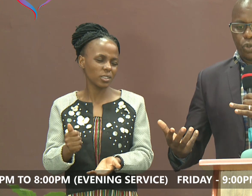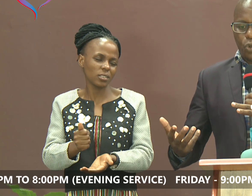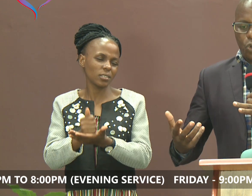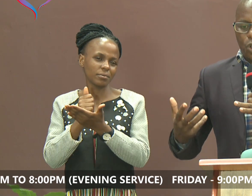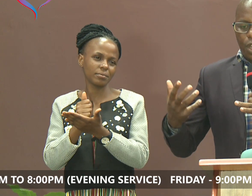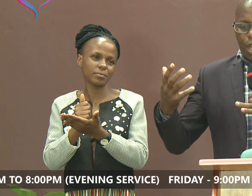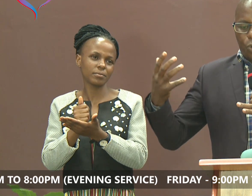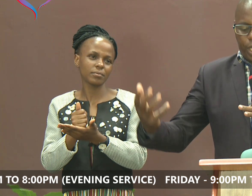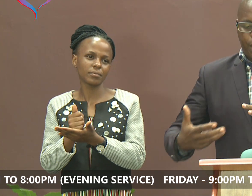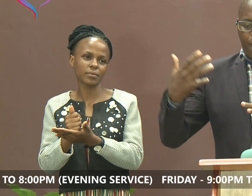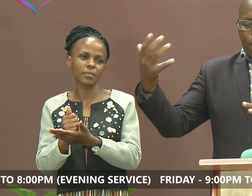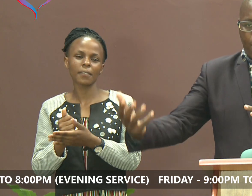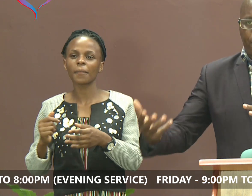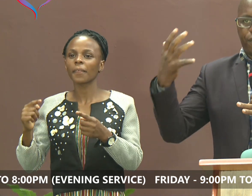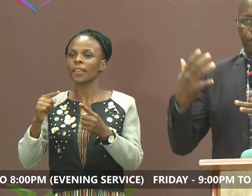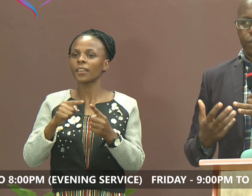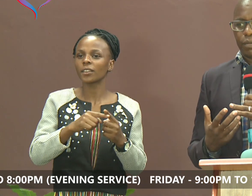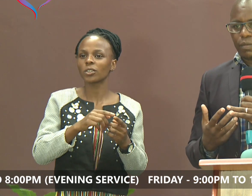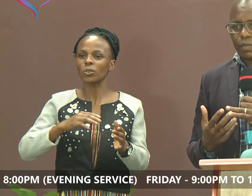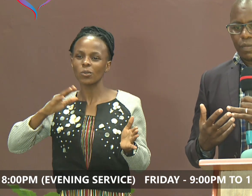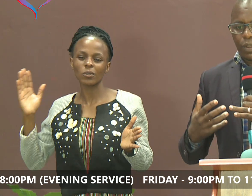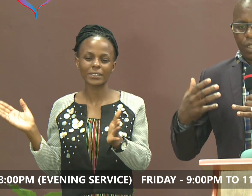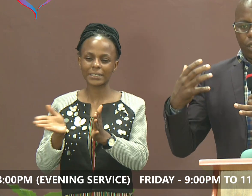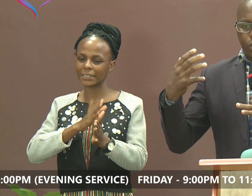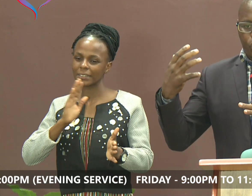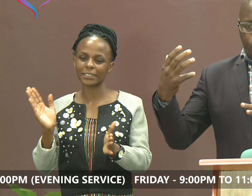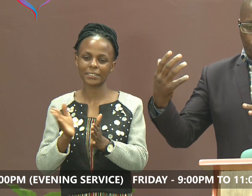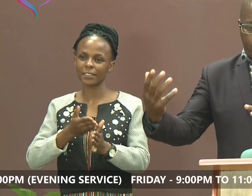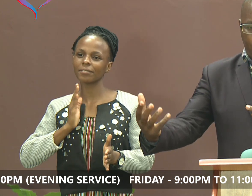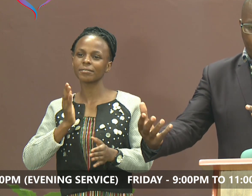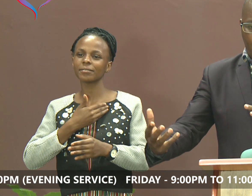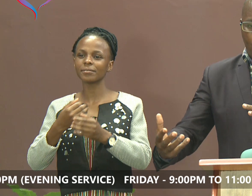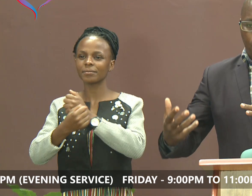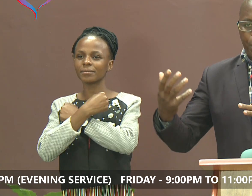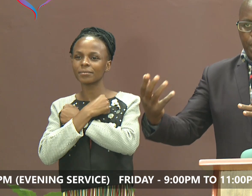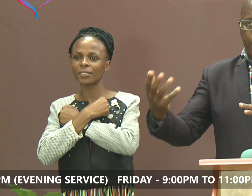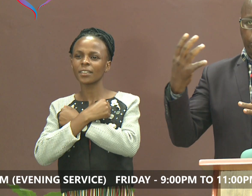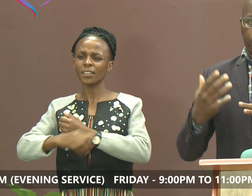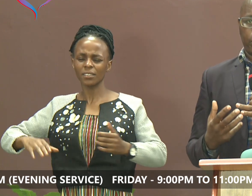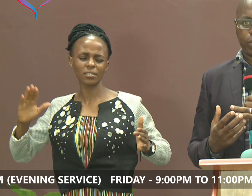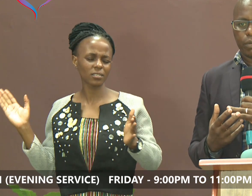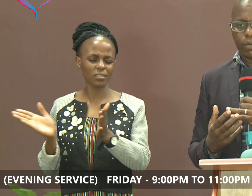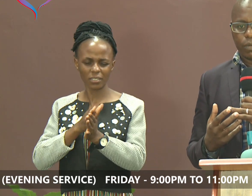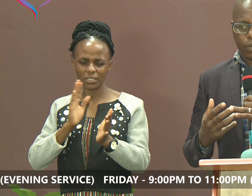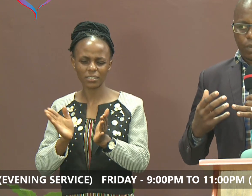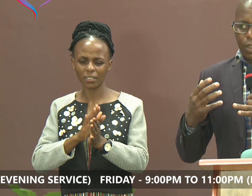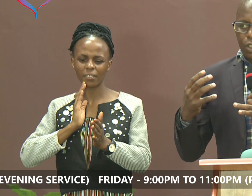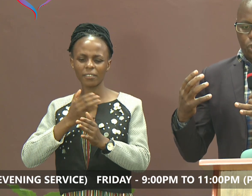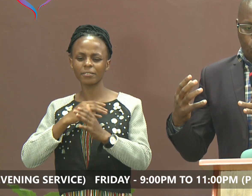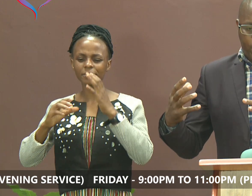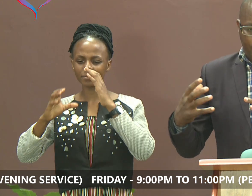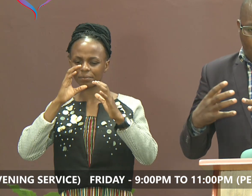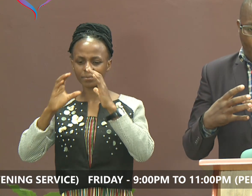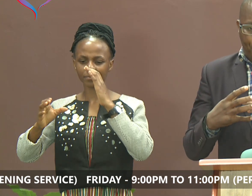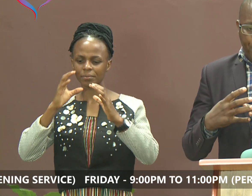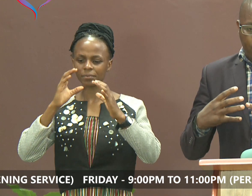ebituyambako. To quicken our love. Okutwanguyizaako okwagala. To quicken our communication. Okutwanguyizaako